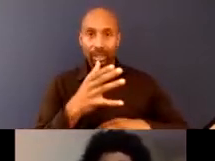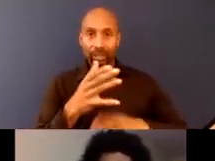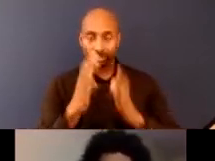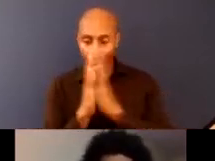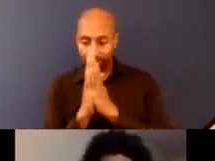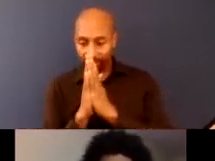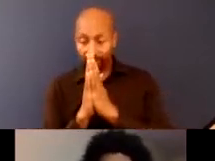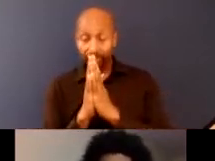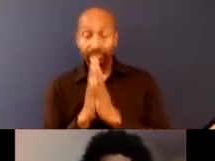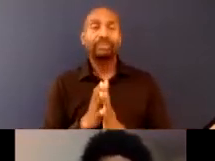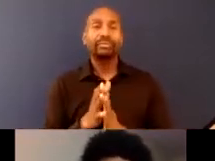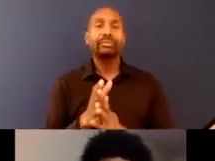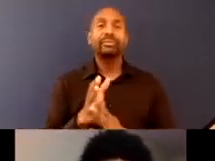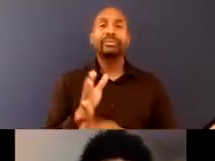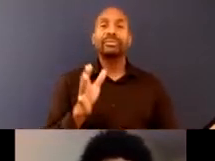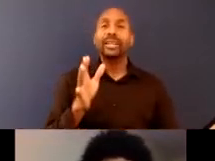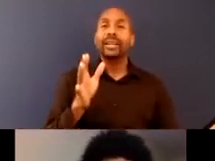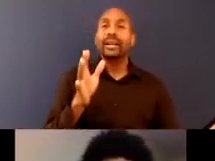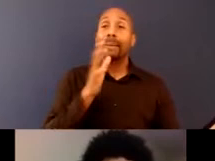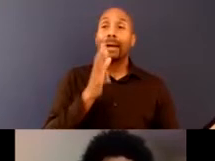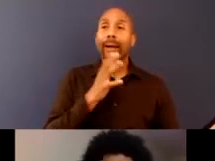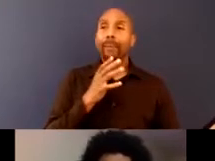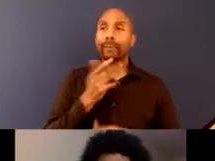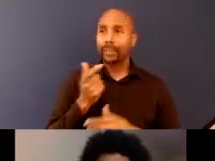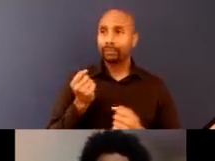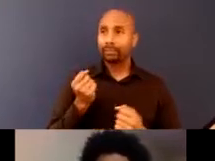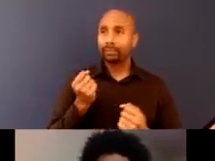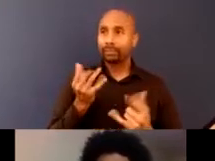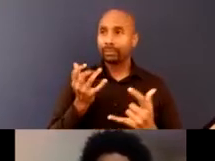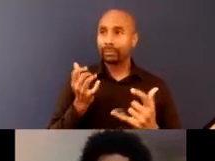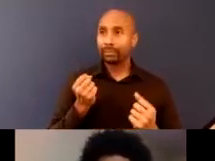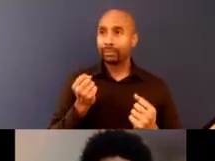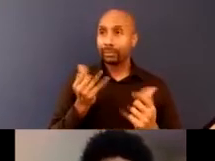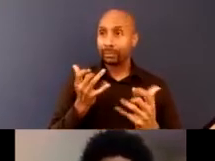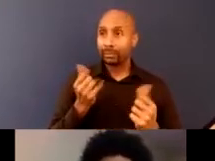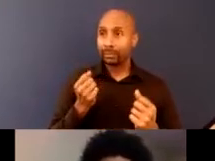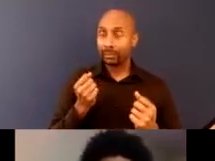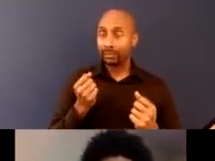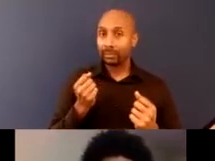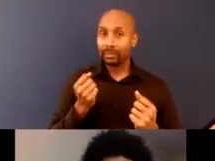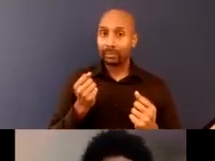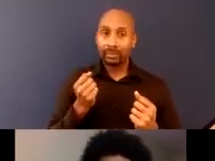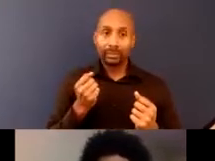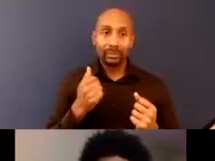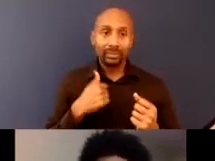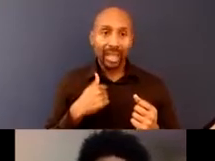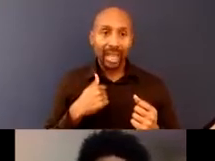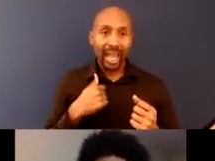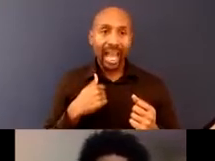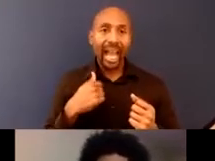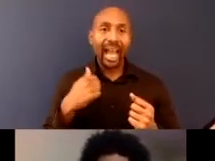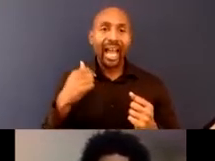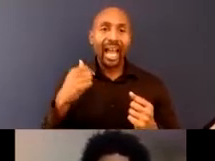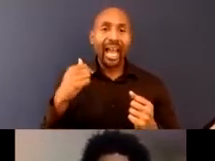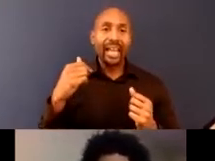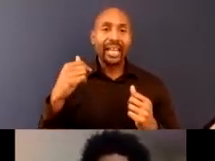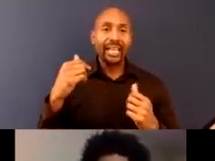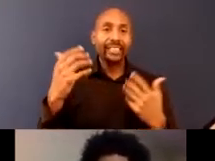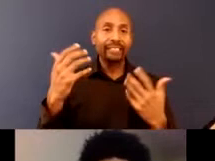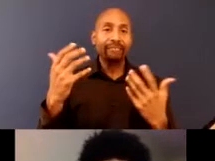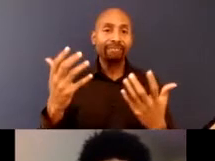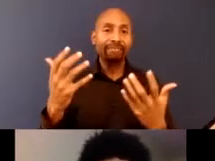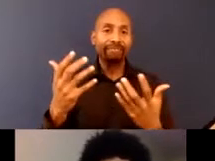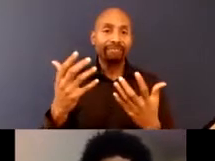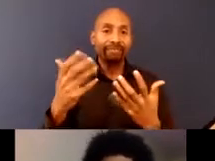the prayer at the tip of her finger. I read the wrong God. When Dad asks about the thing you